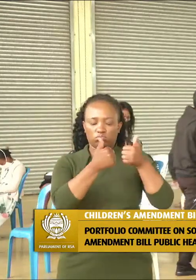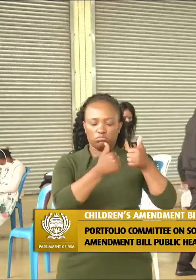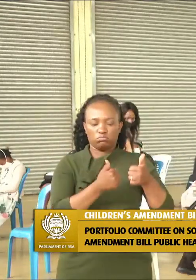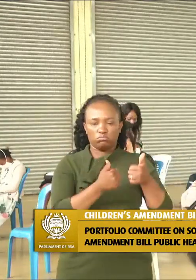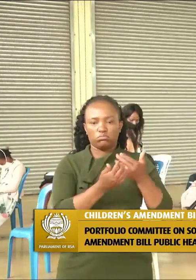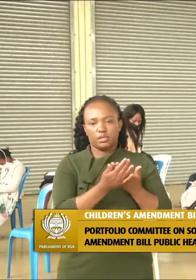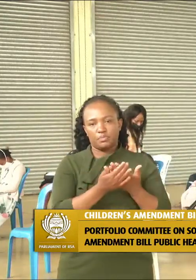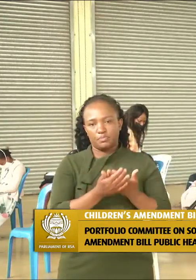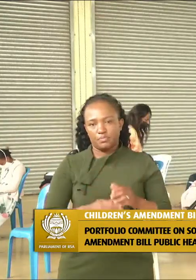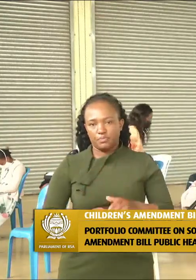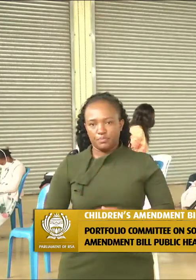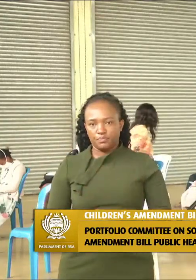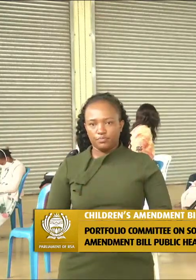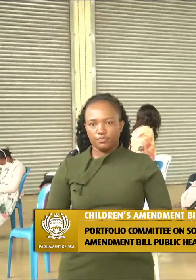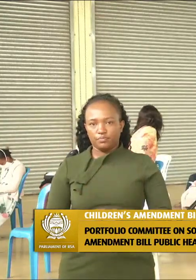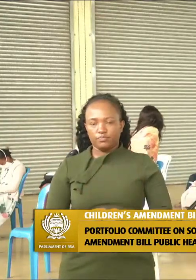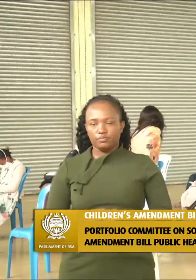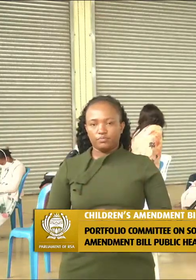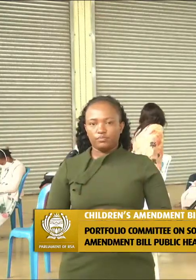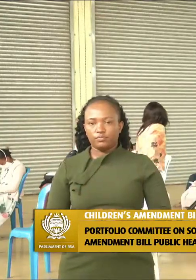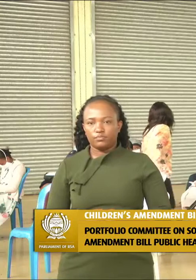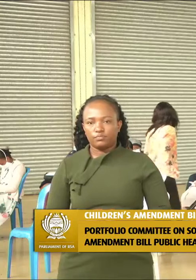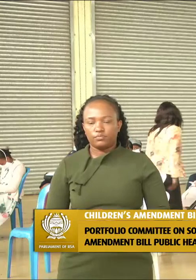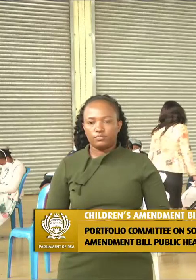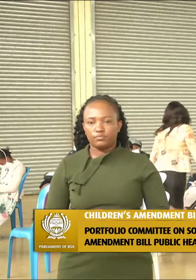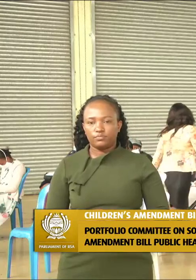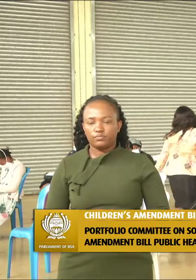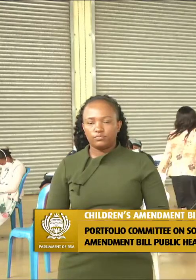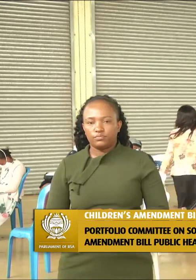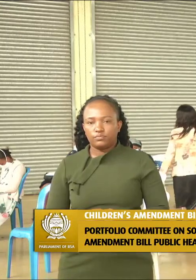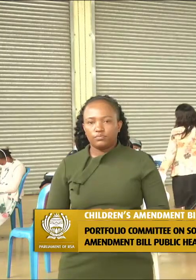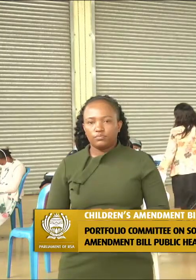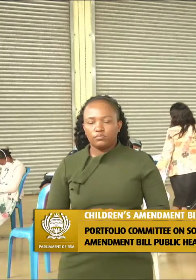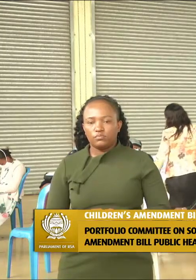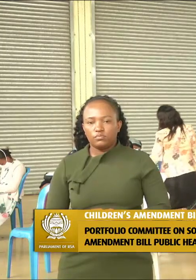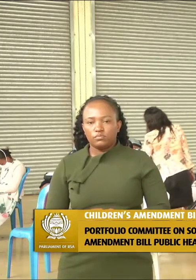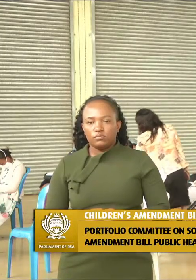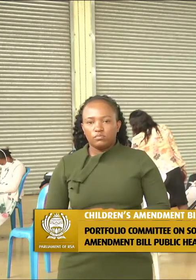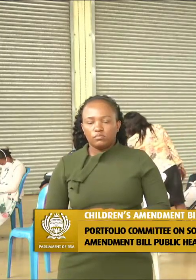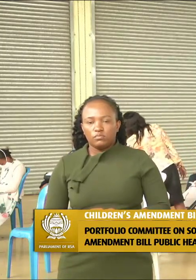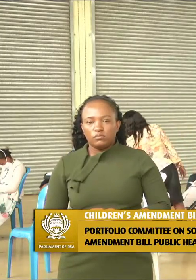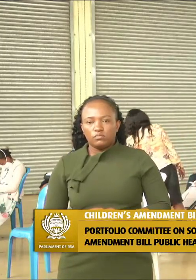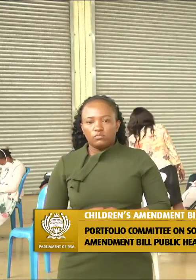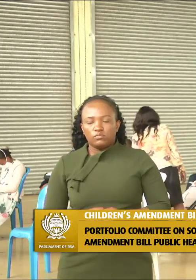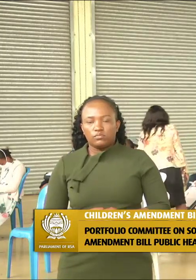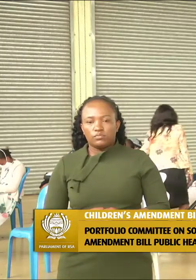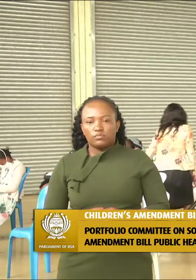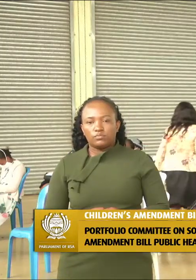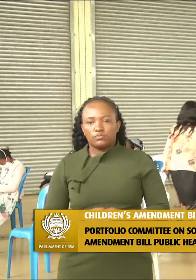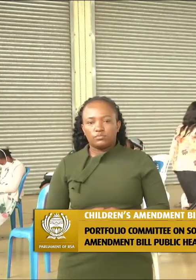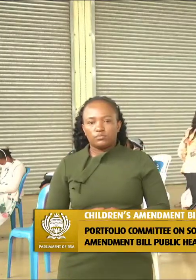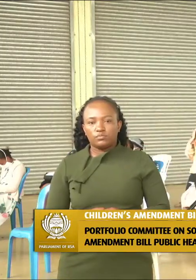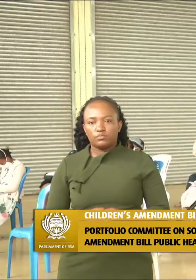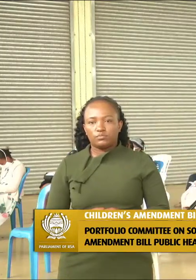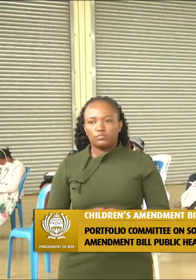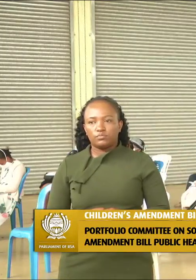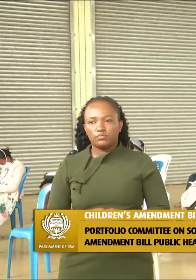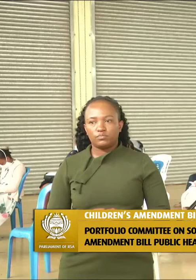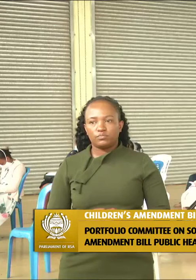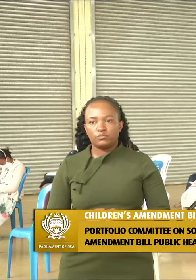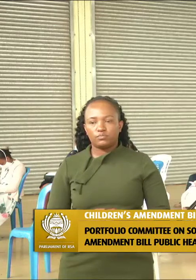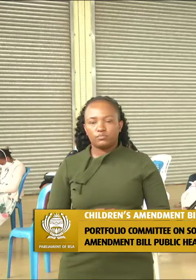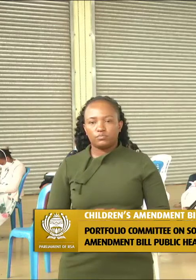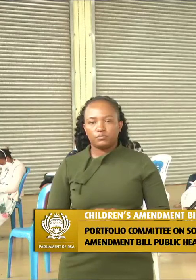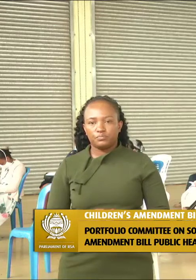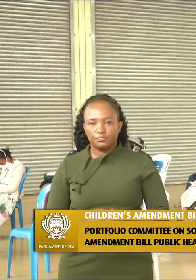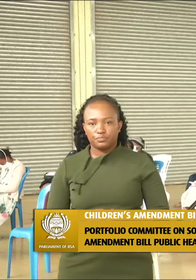nihambe naso. Ngicela ukwazi ukuthi indaba ukuthi ma ku divorcewa abazali bese ke umama enikwa